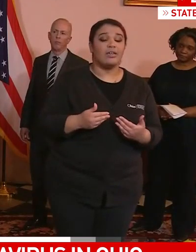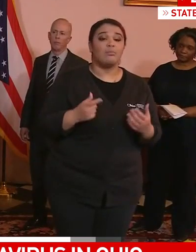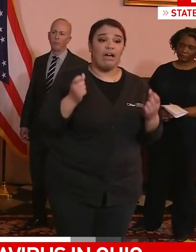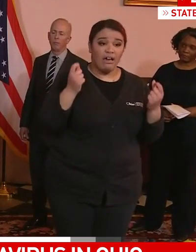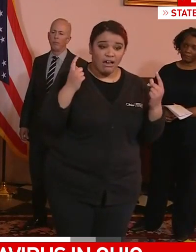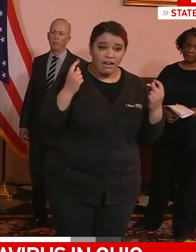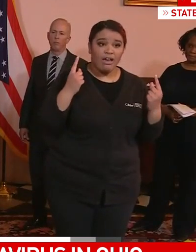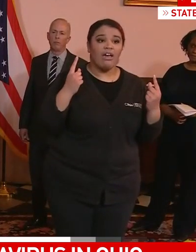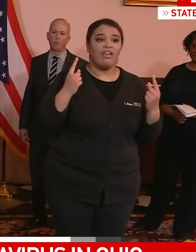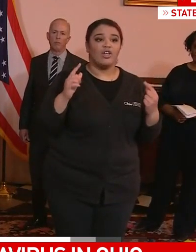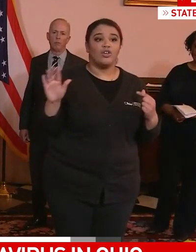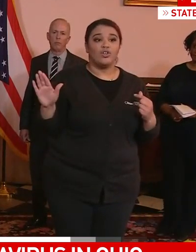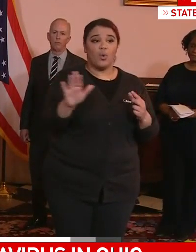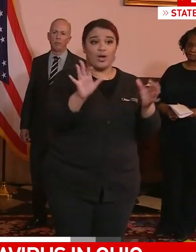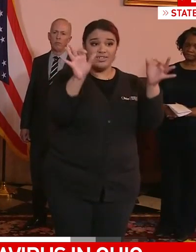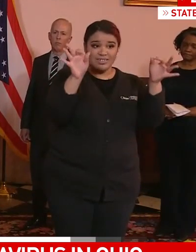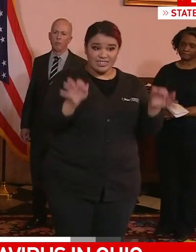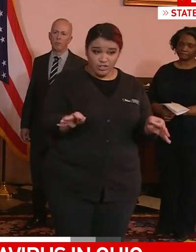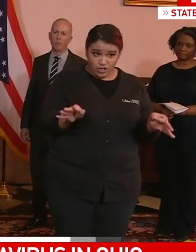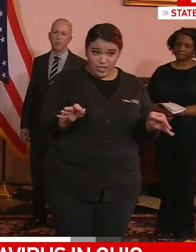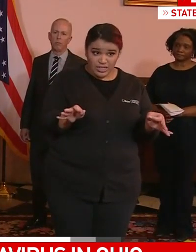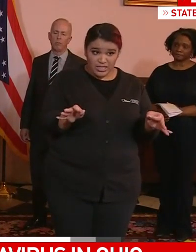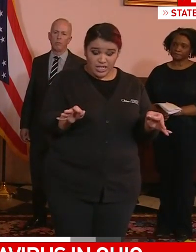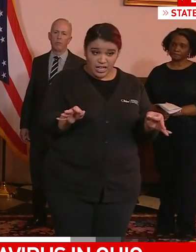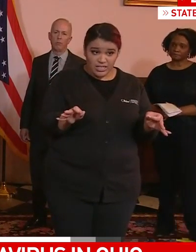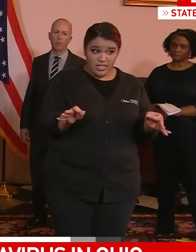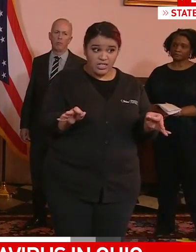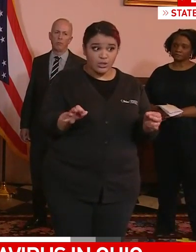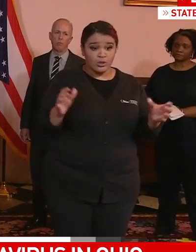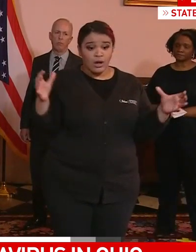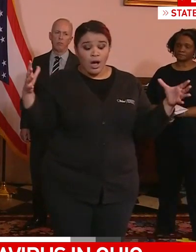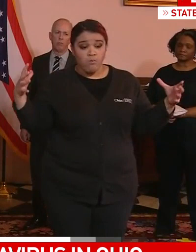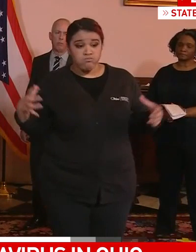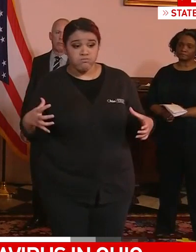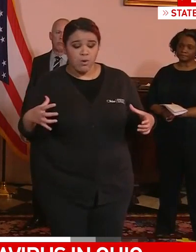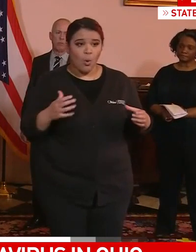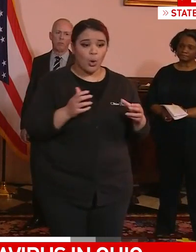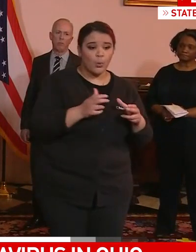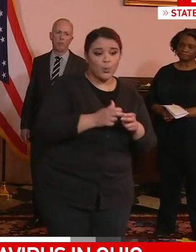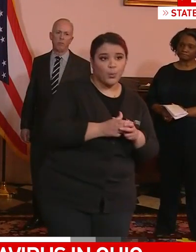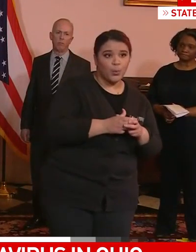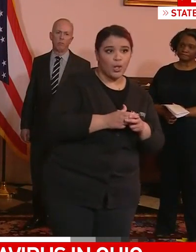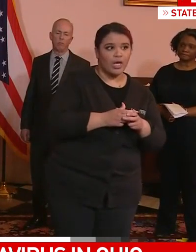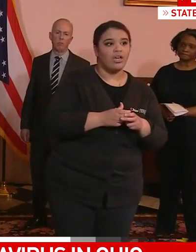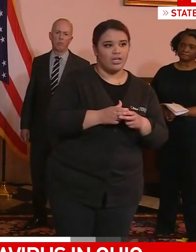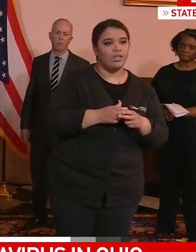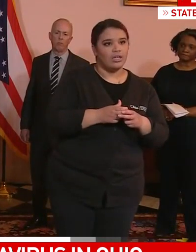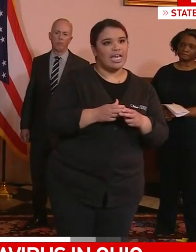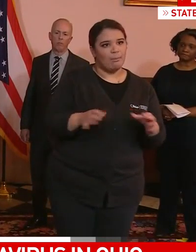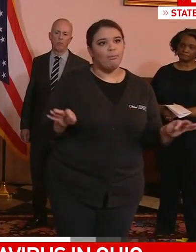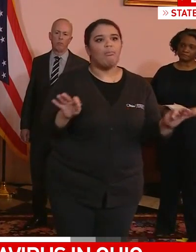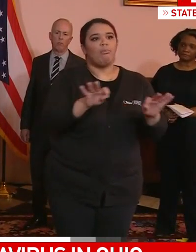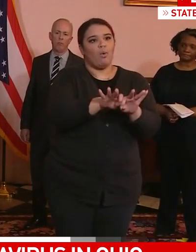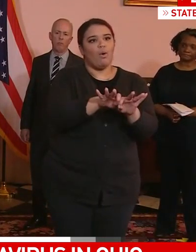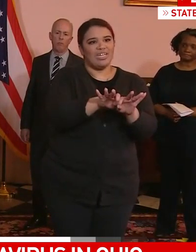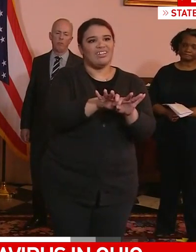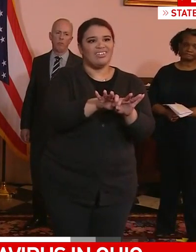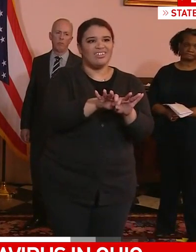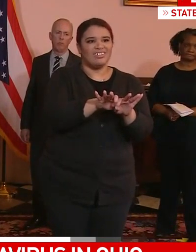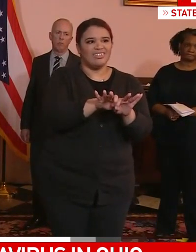actions will impact the safety of your family, your loved ones, and those who you don't even